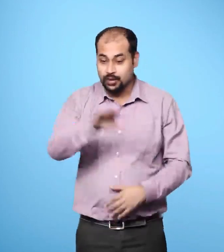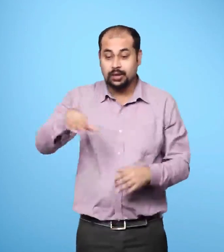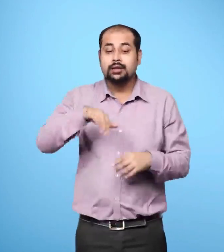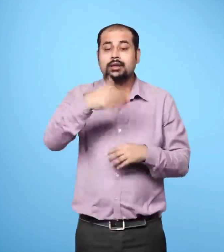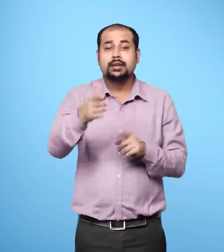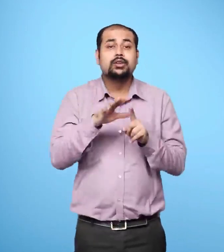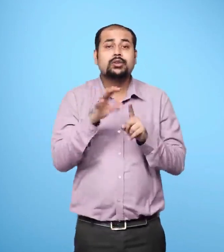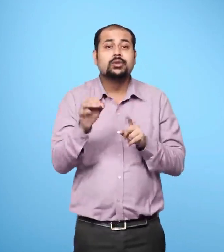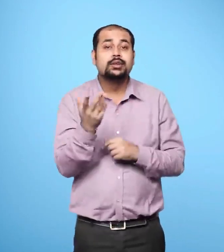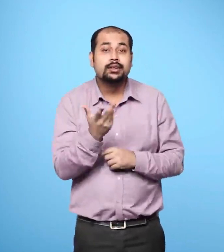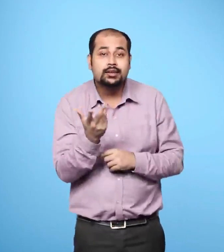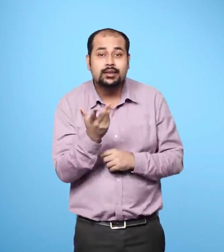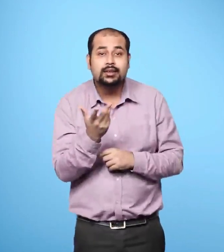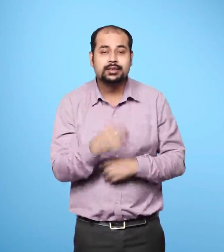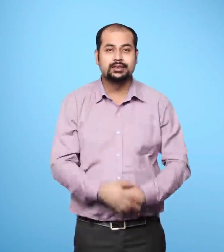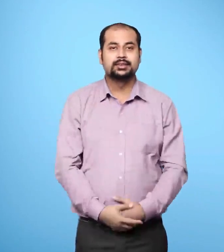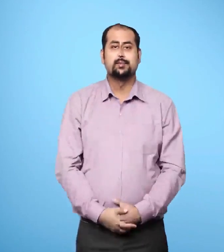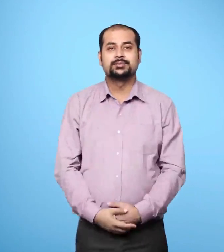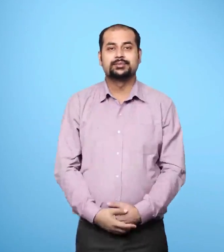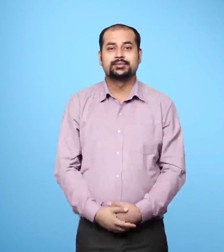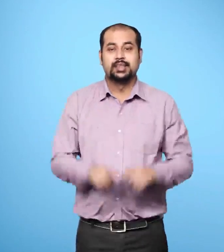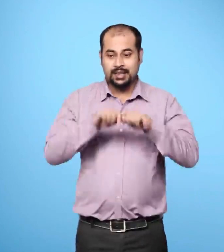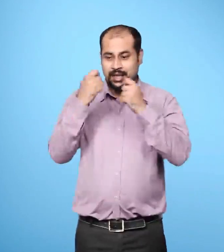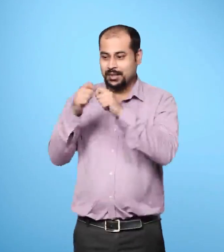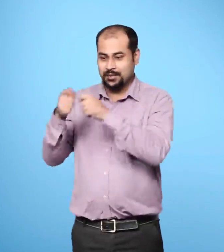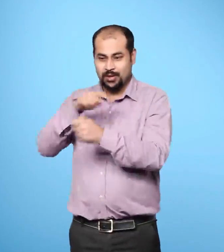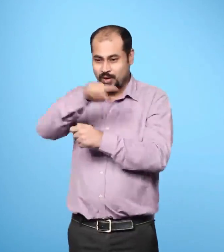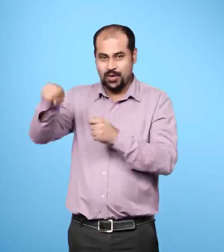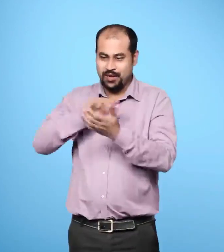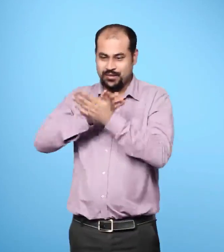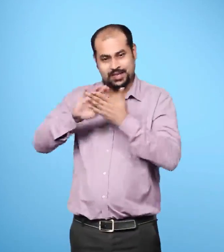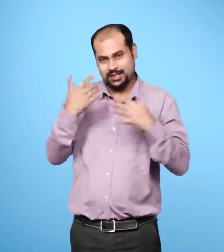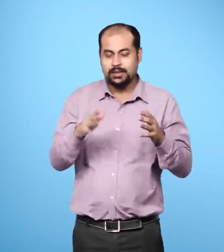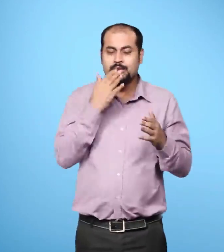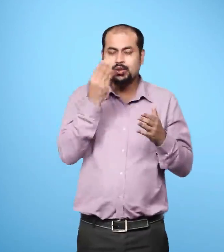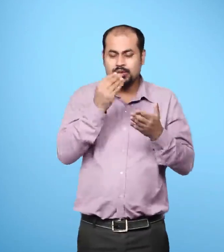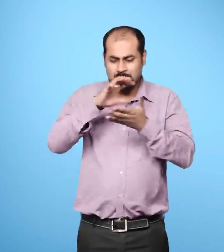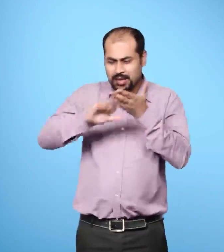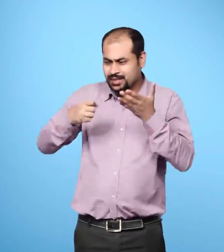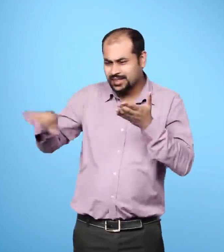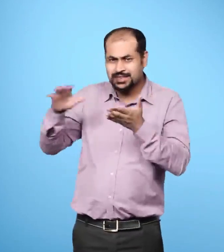Task 3. How many children are left in each class?